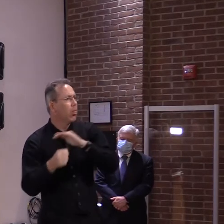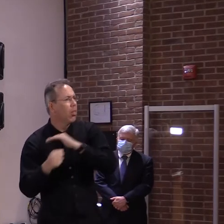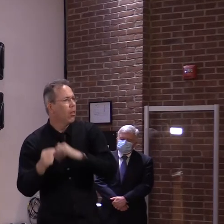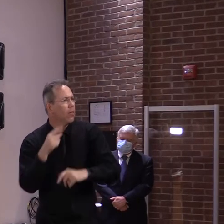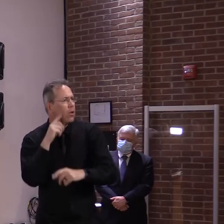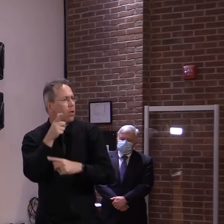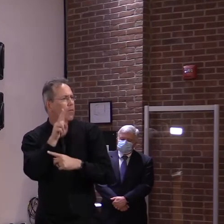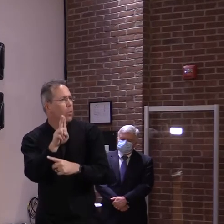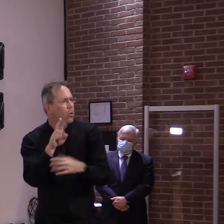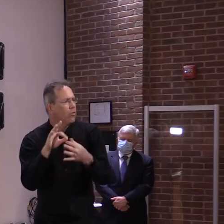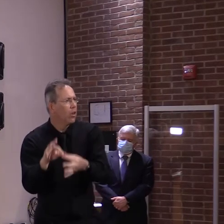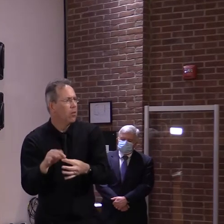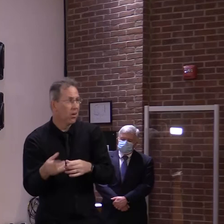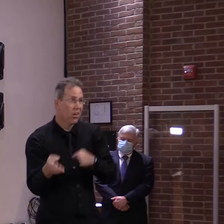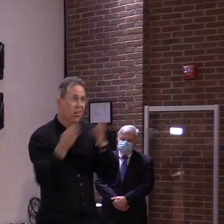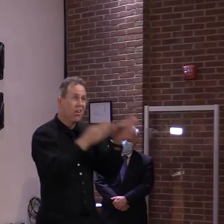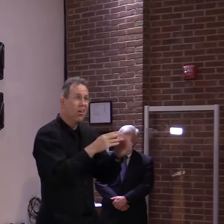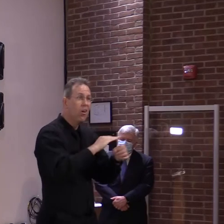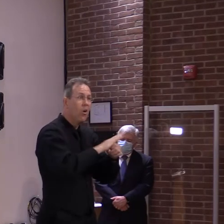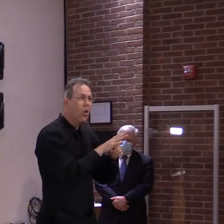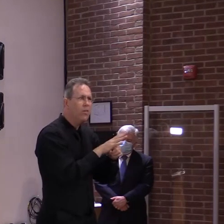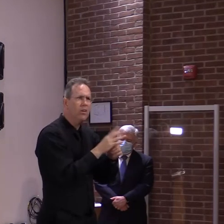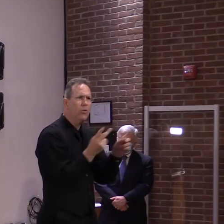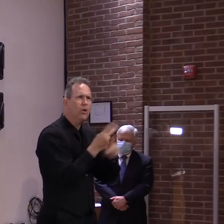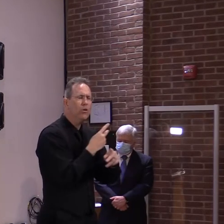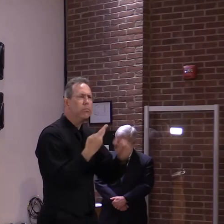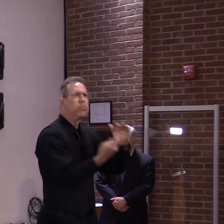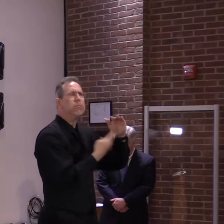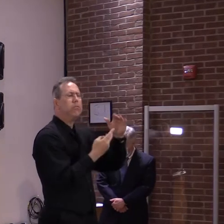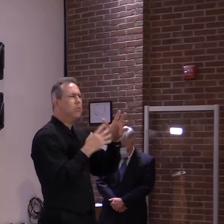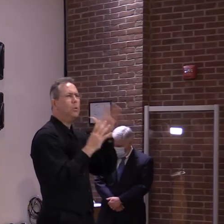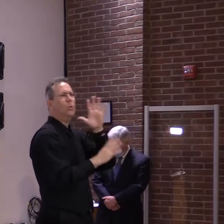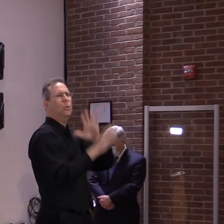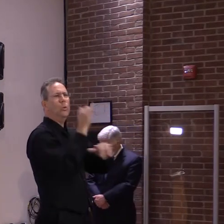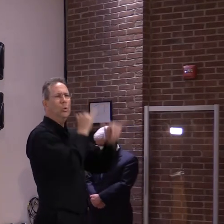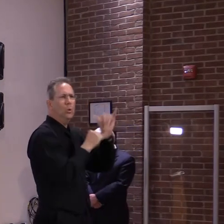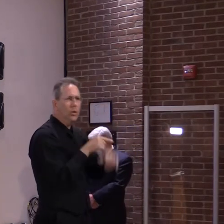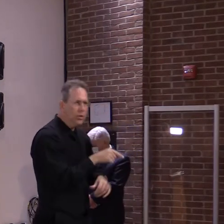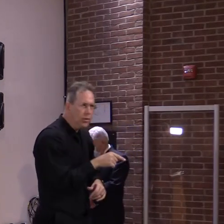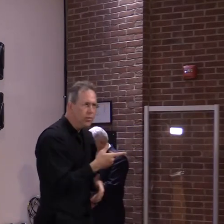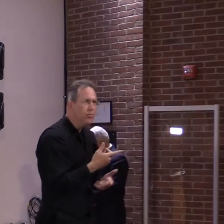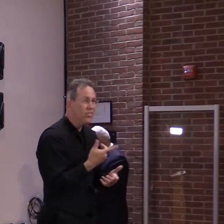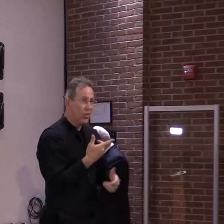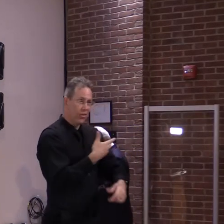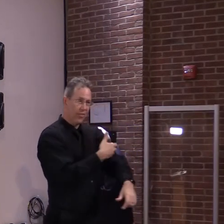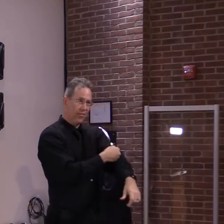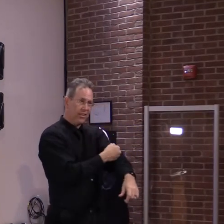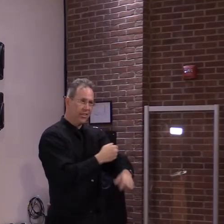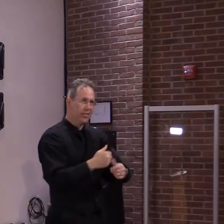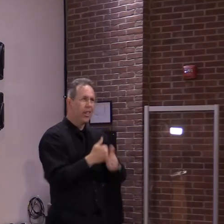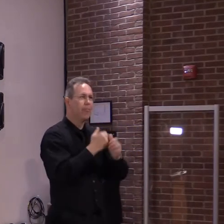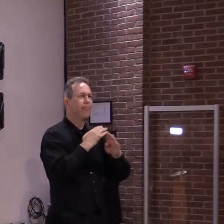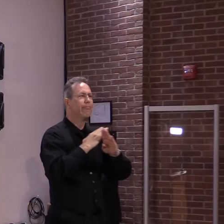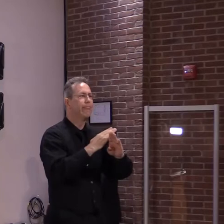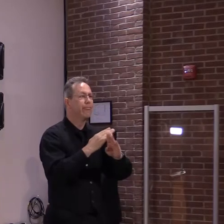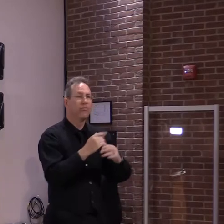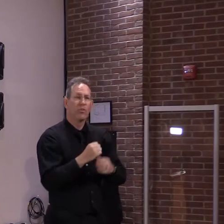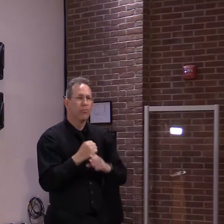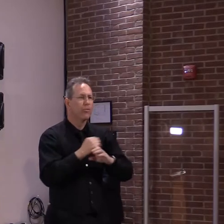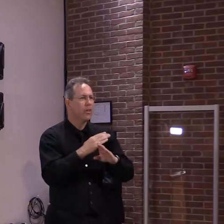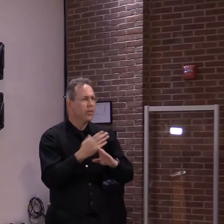vaccine is still something that can protect from those worse outcomes. So I would still think, from a public health standpoint, we